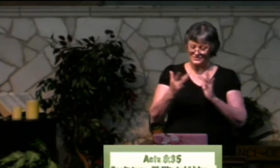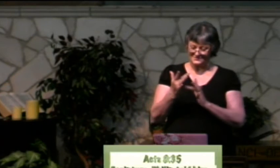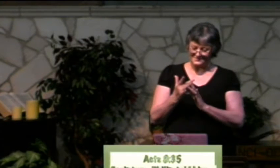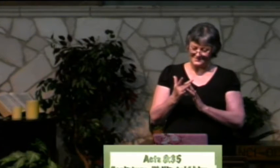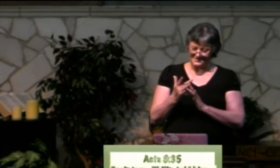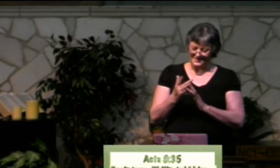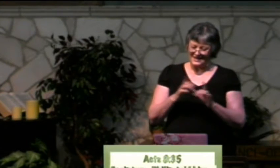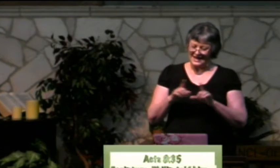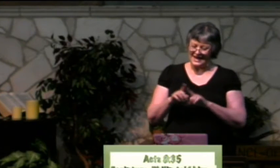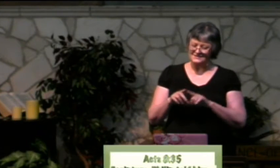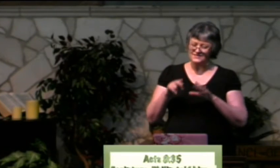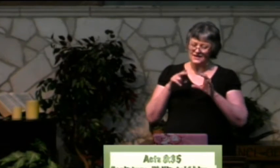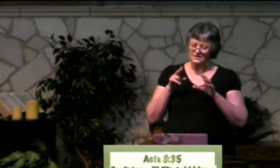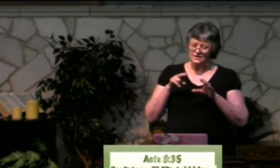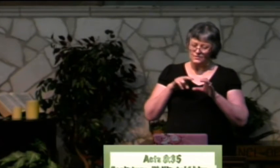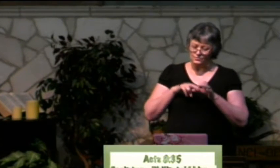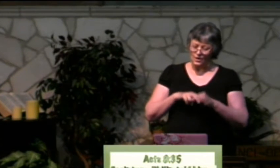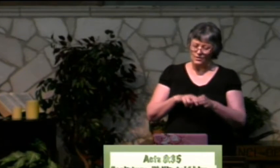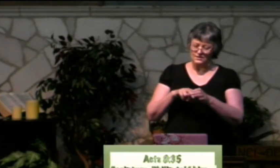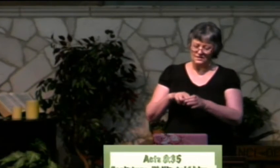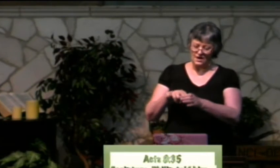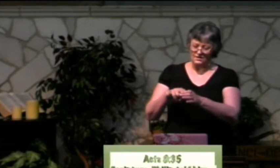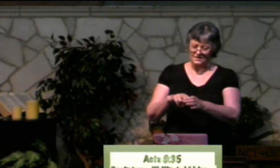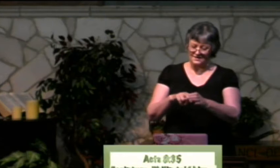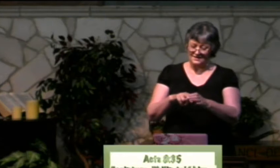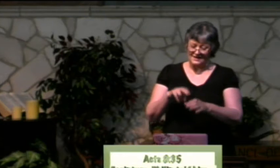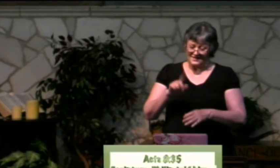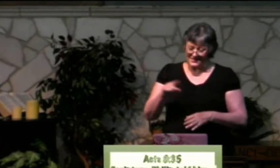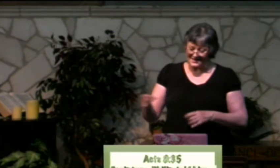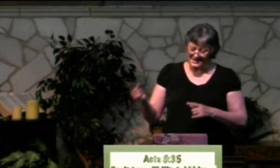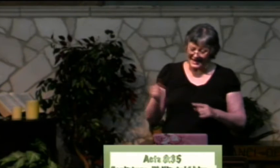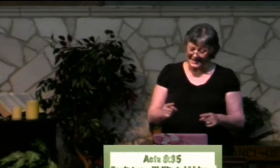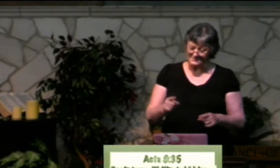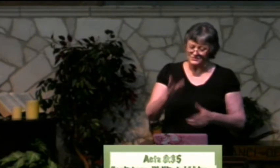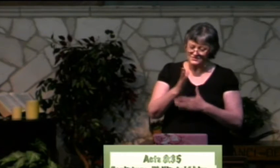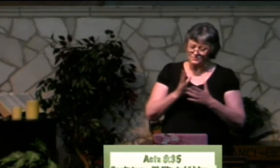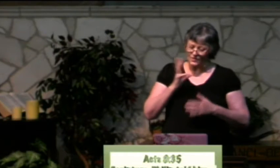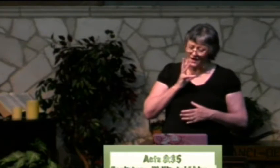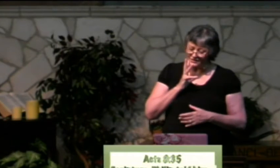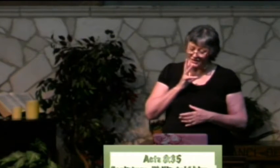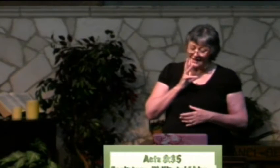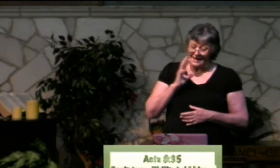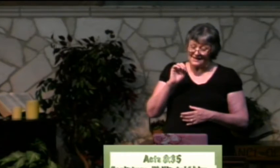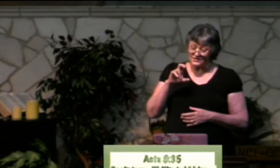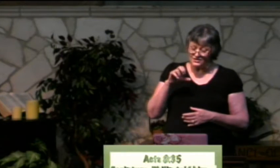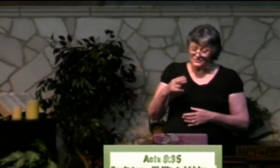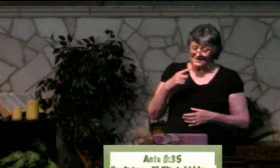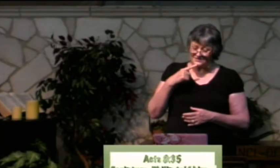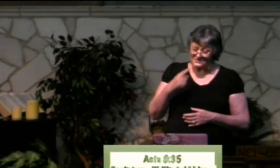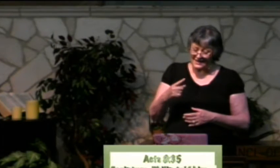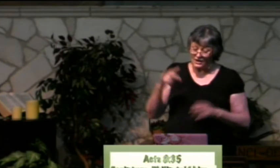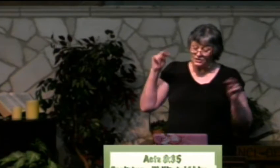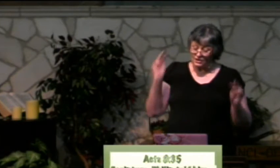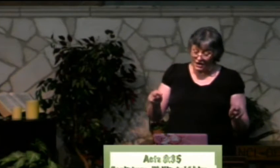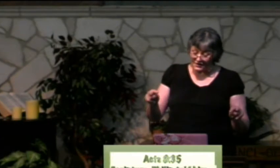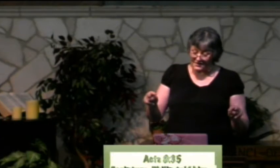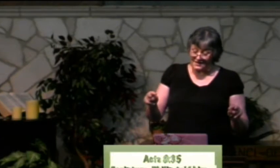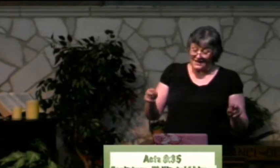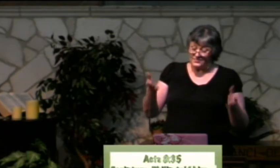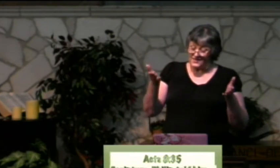Jesus as they rode along. They came to some water, and the eunuch said, look,